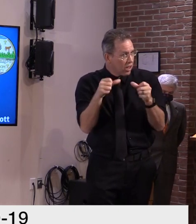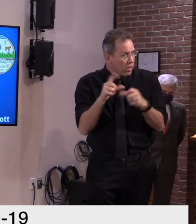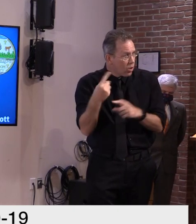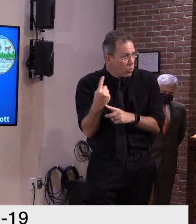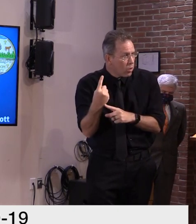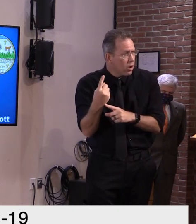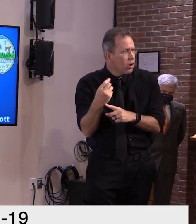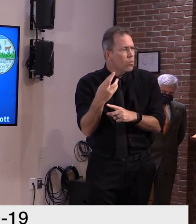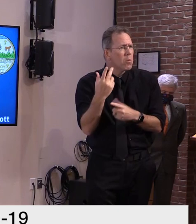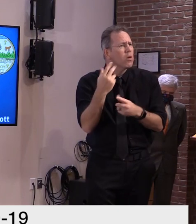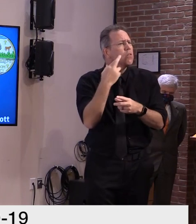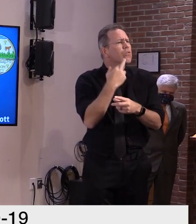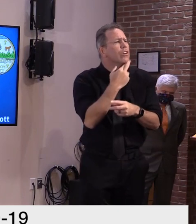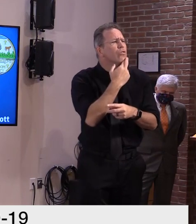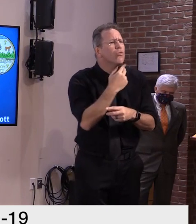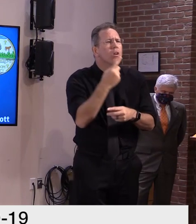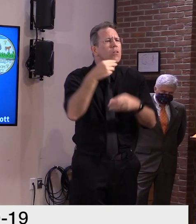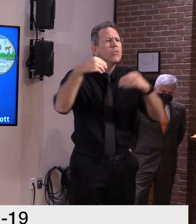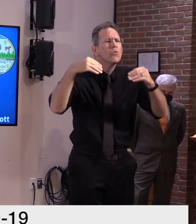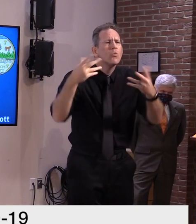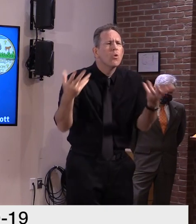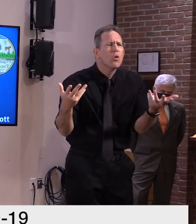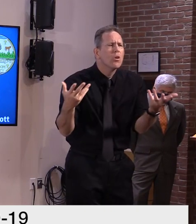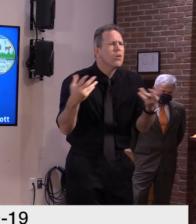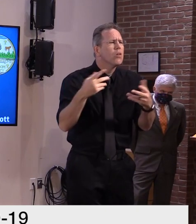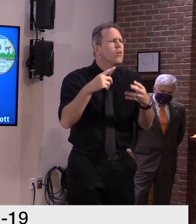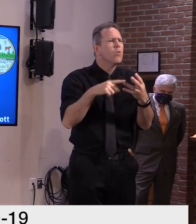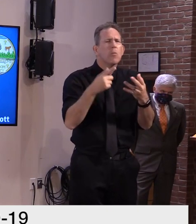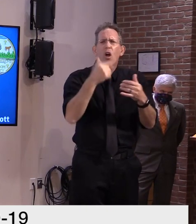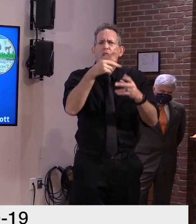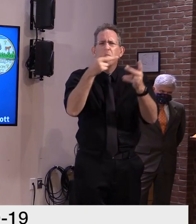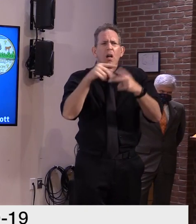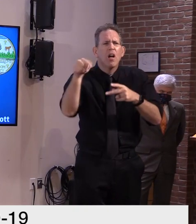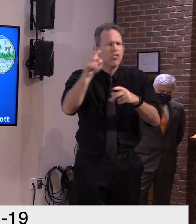retail shops, grocery stores, and others face no similar requirements?